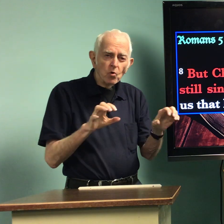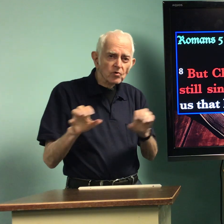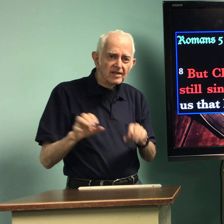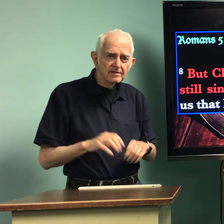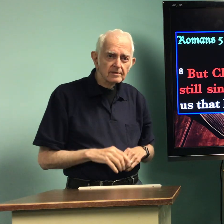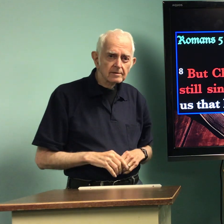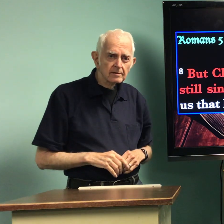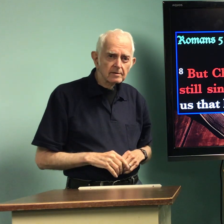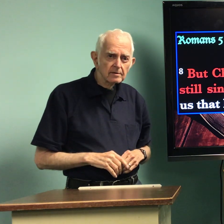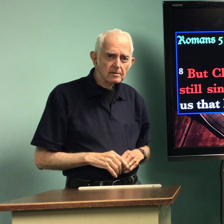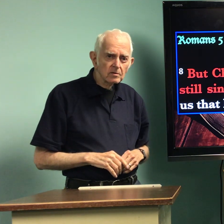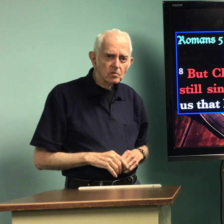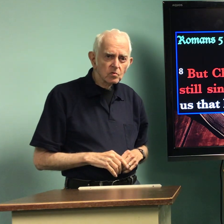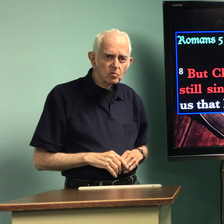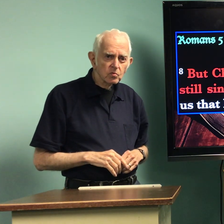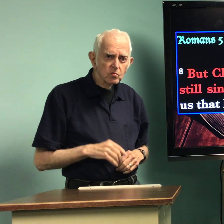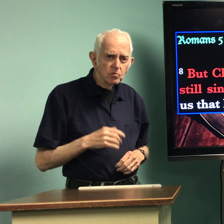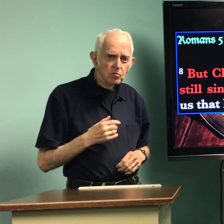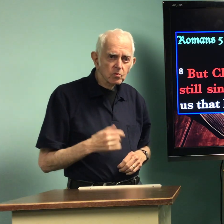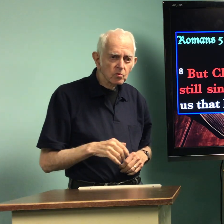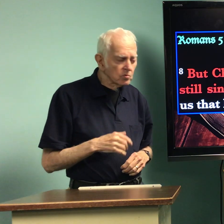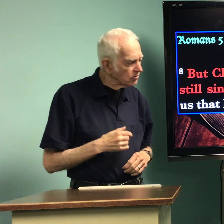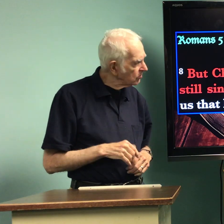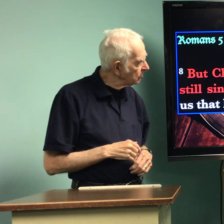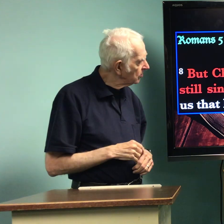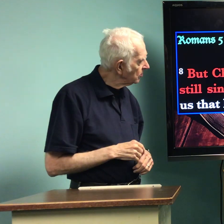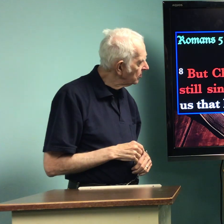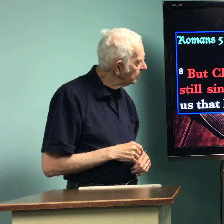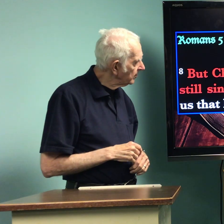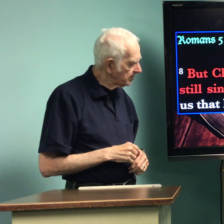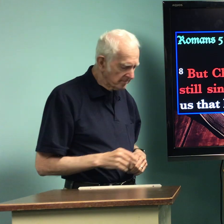"Father, forgive them, for they don't know what they're doing."